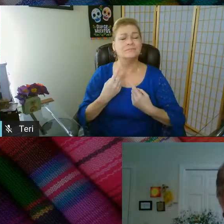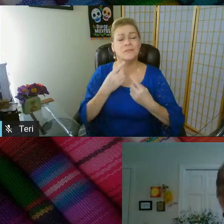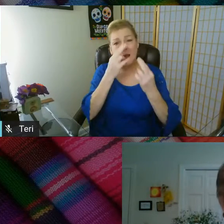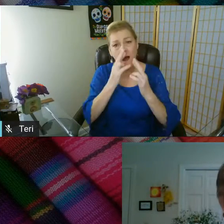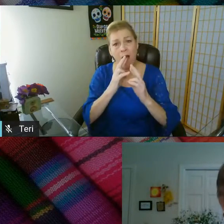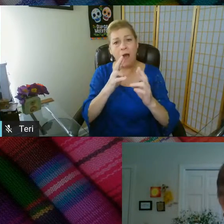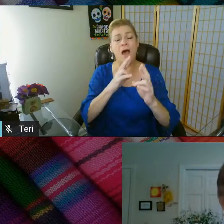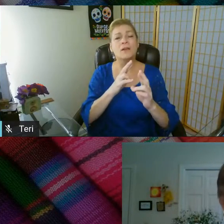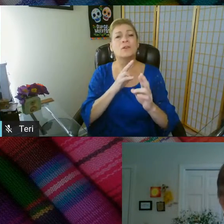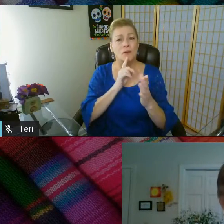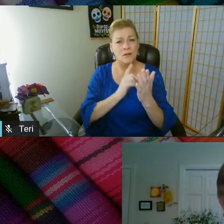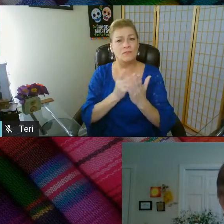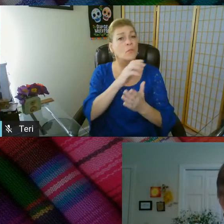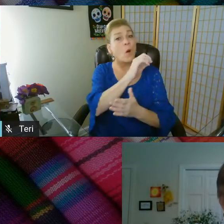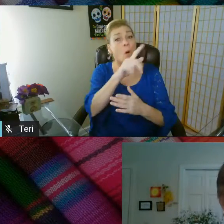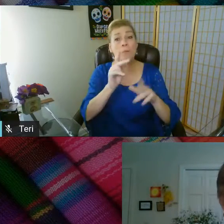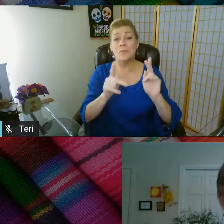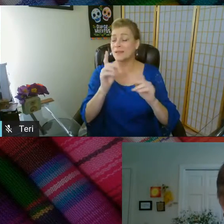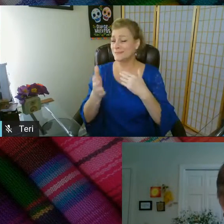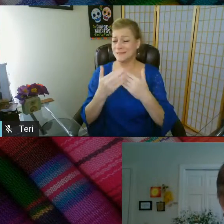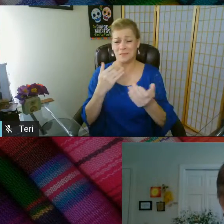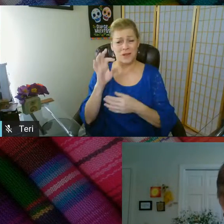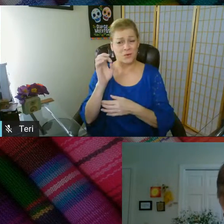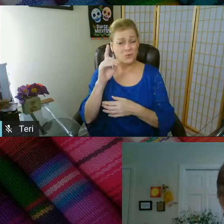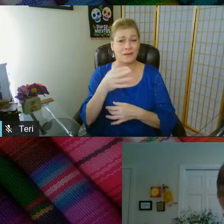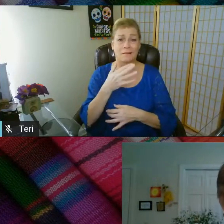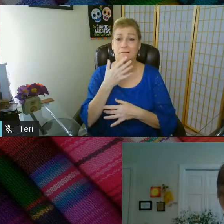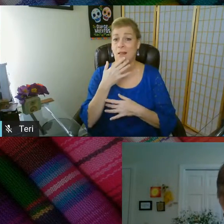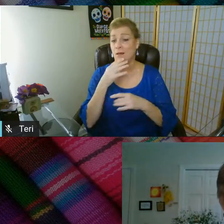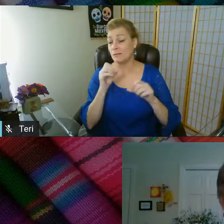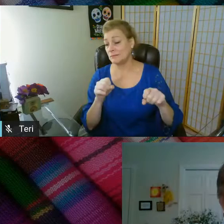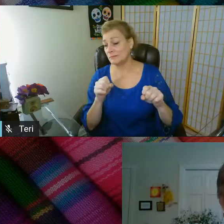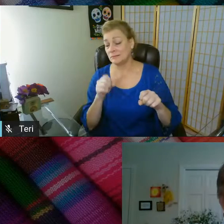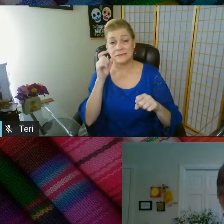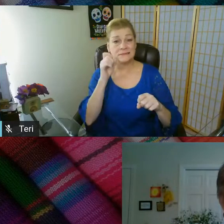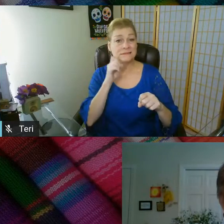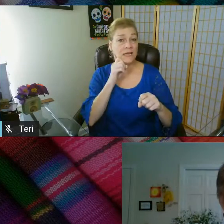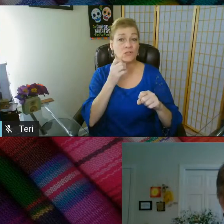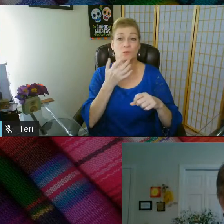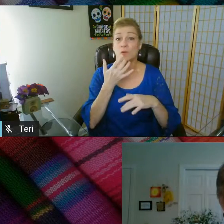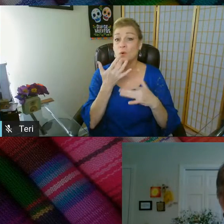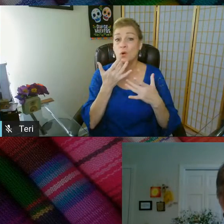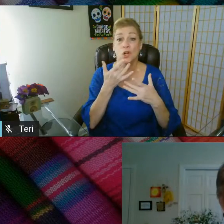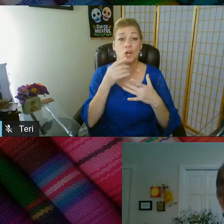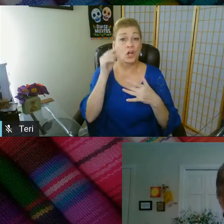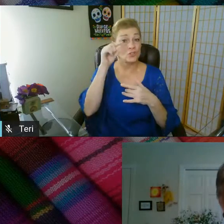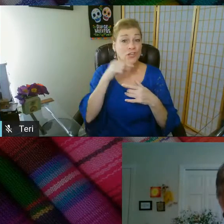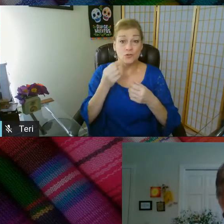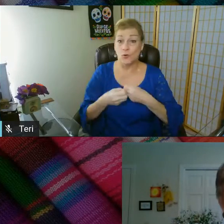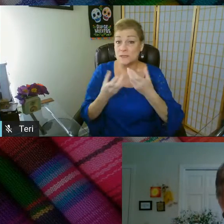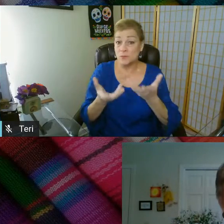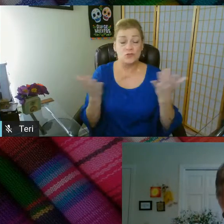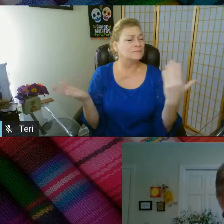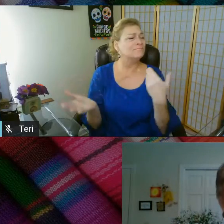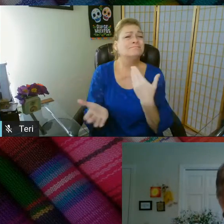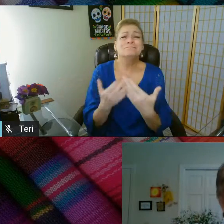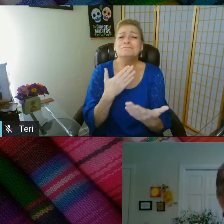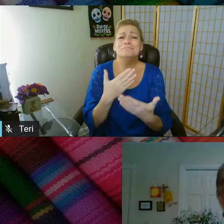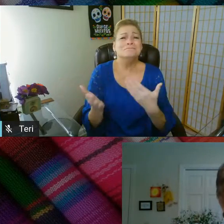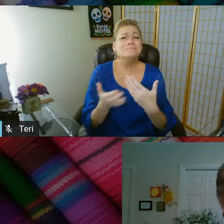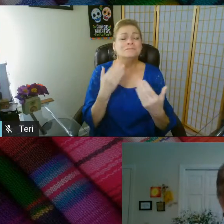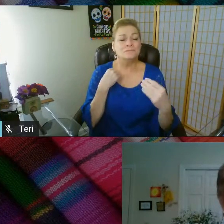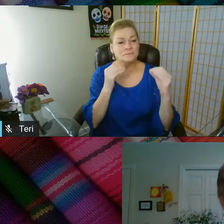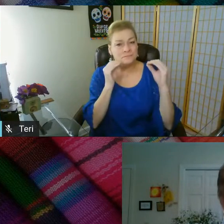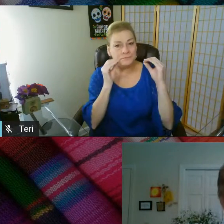all people, regardless of creed, color, ability, sexual orientation, gender expression. We preach,